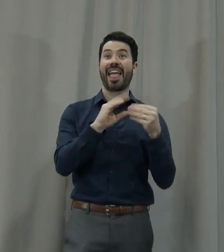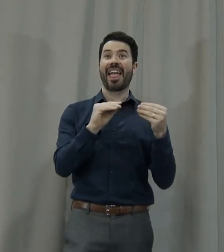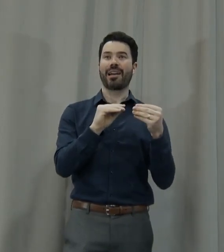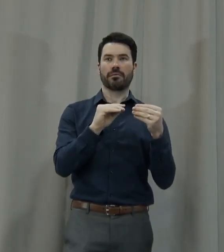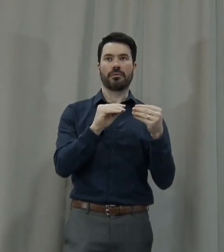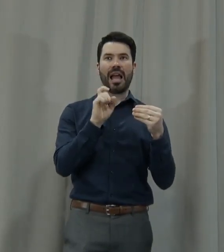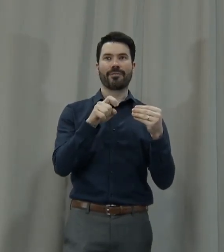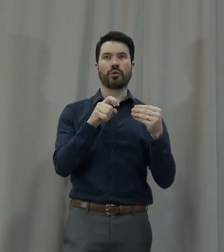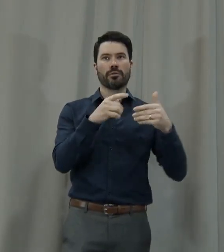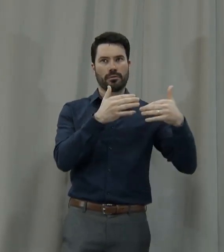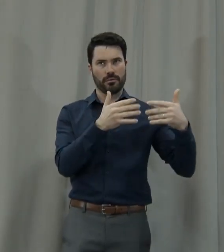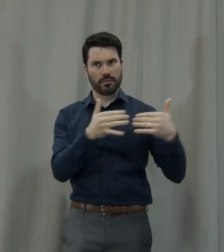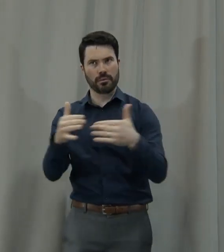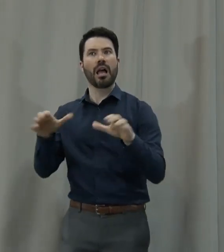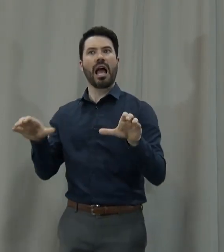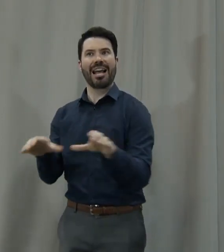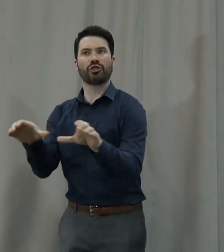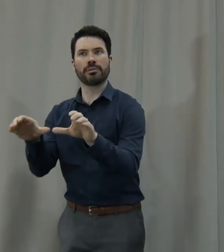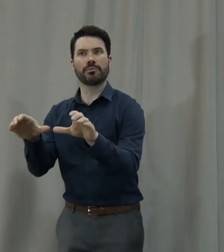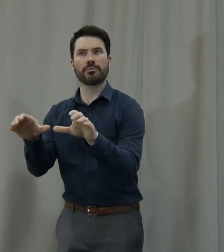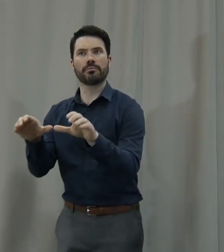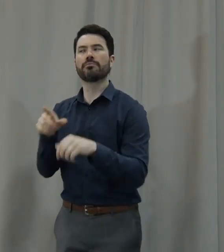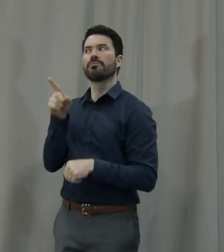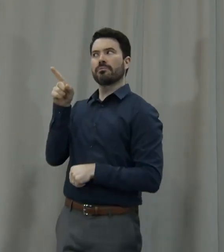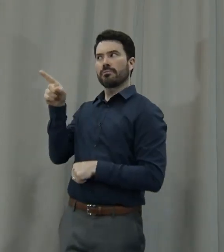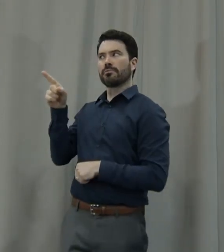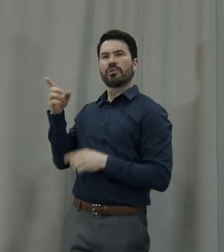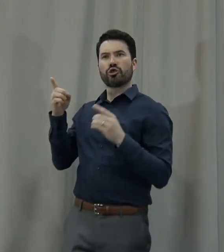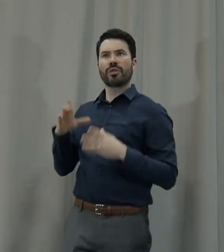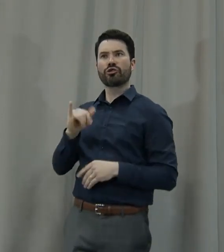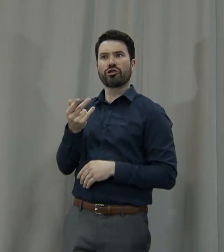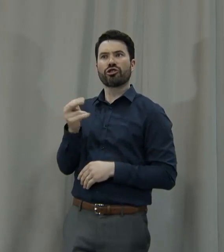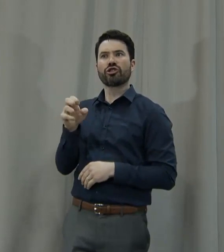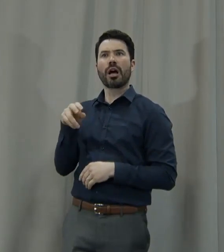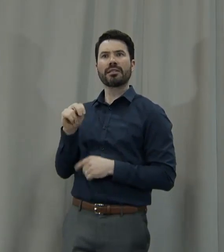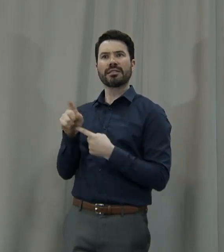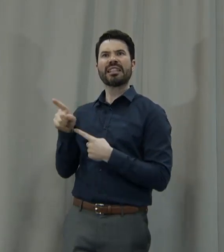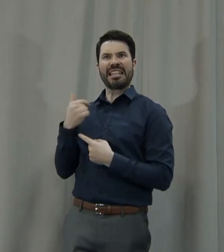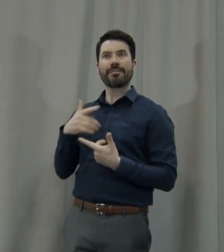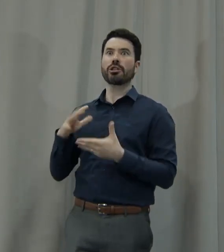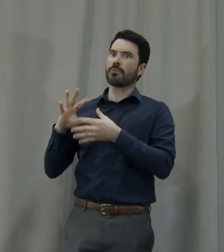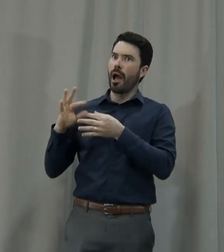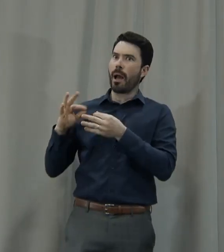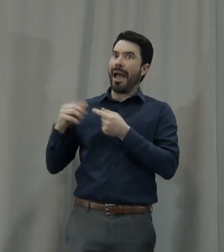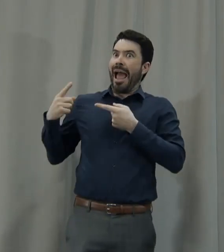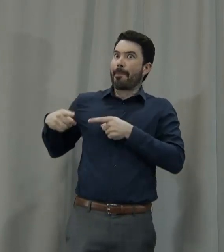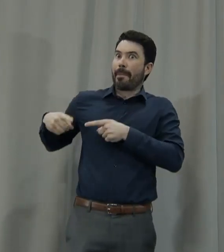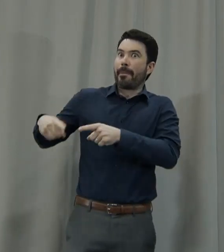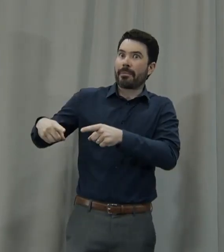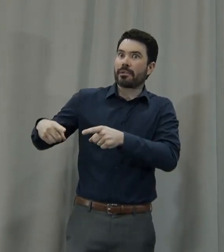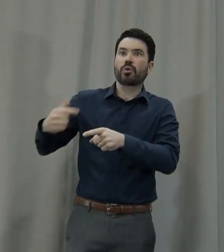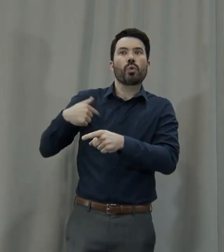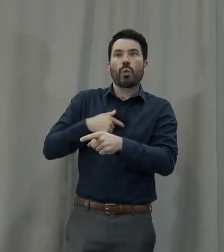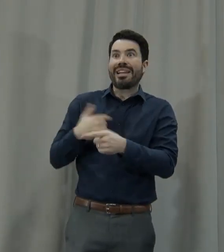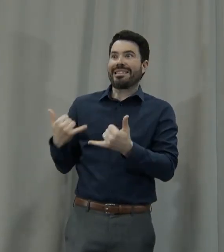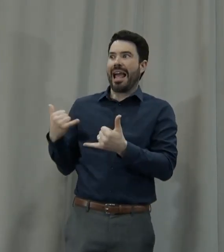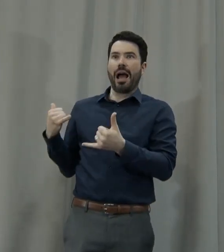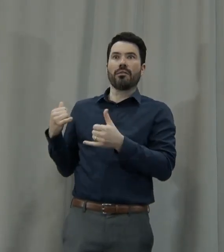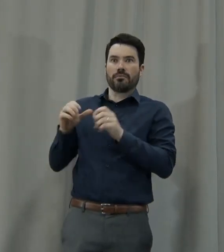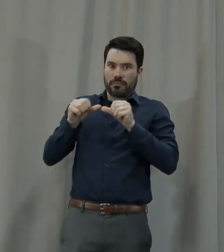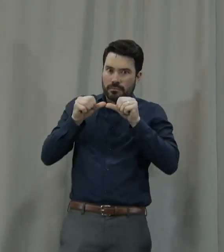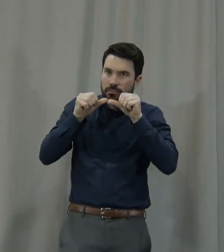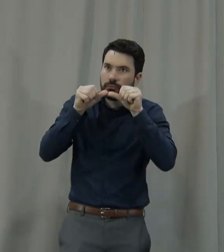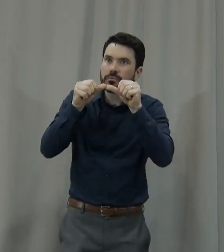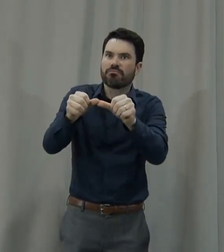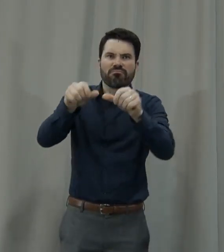we appreciate the recap Director Johnson has provided us as we continue the conversation and the exploration of these important issues